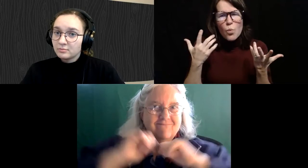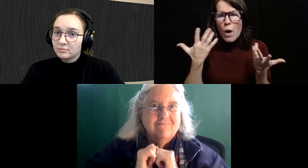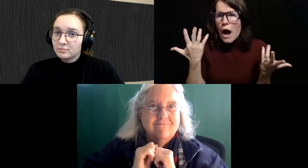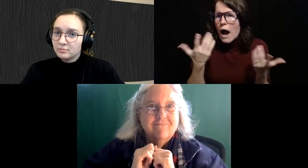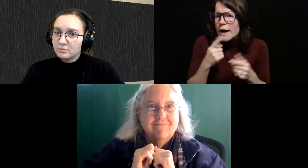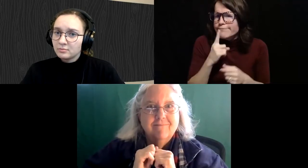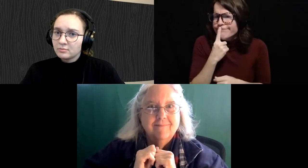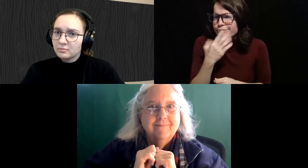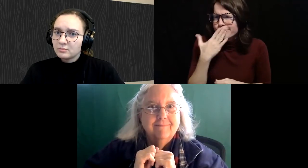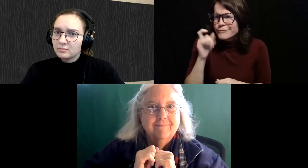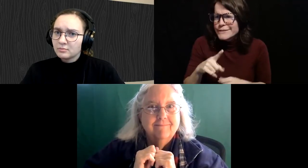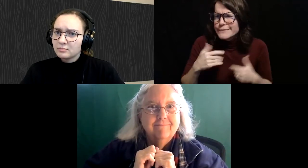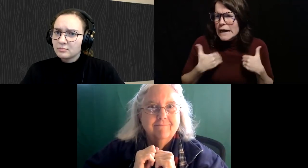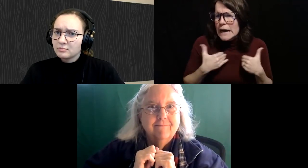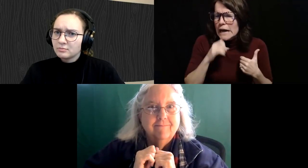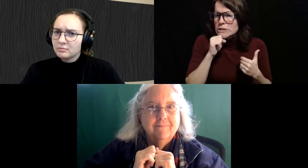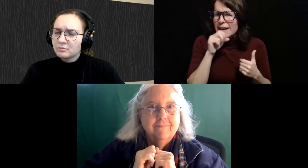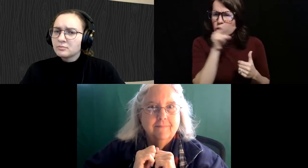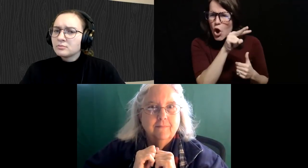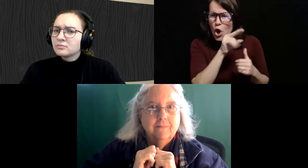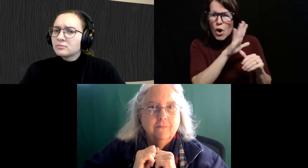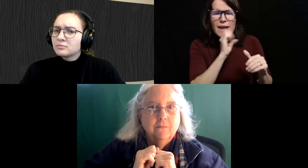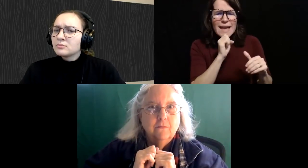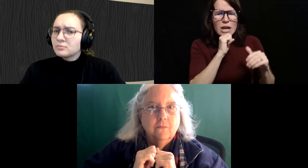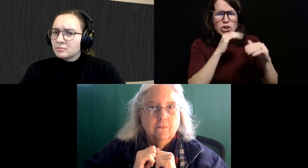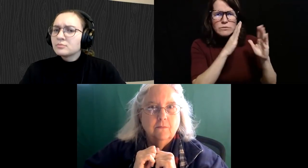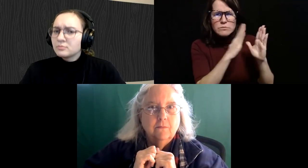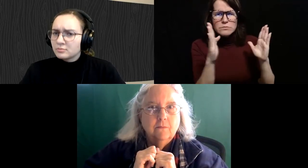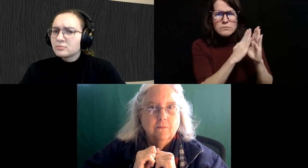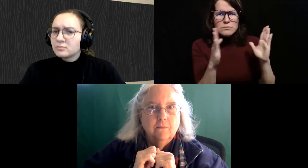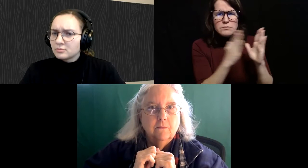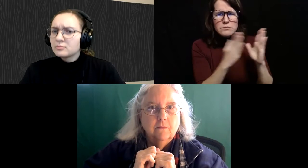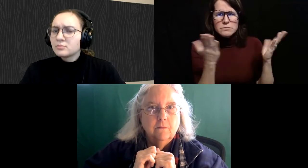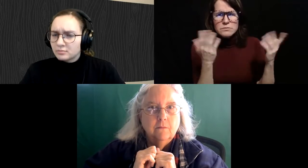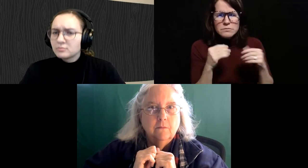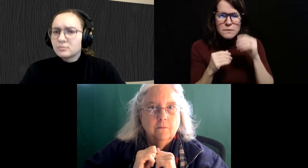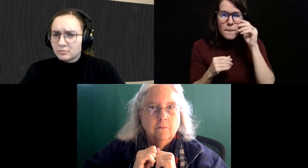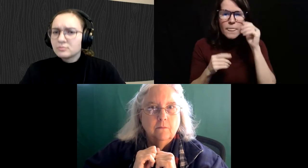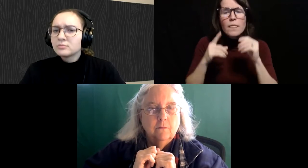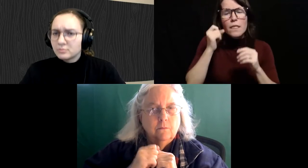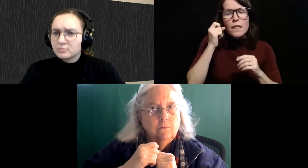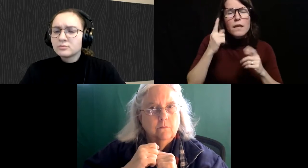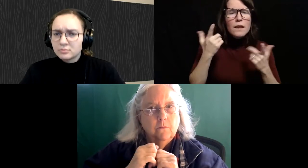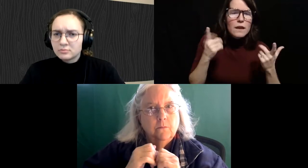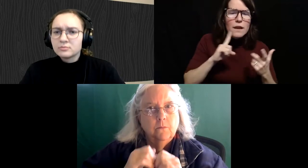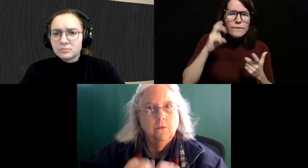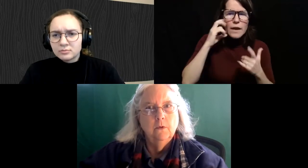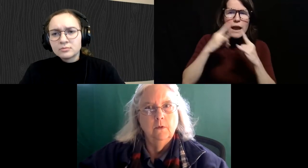children? You know, that's a good question. I'd have to look at what their age bracket is for attendance.